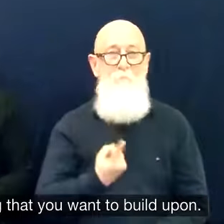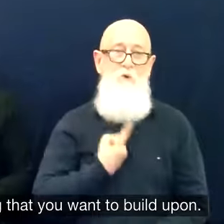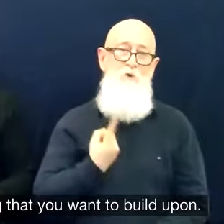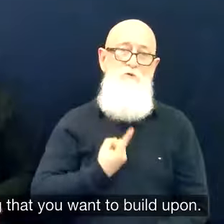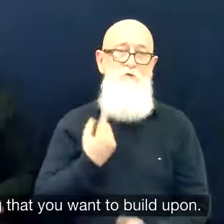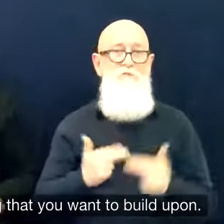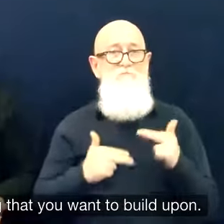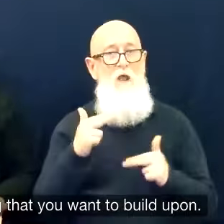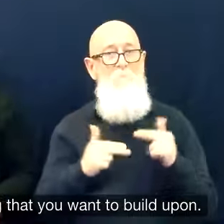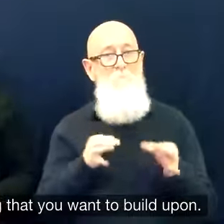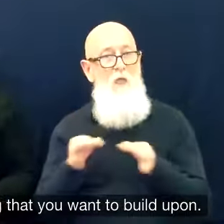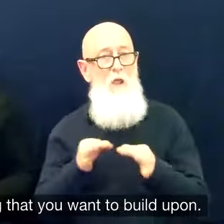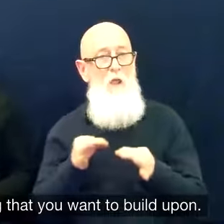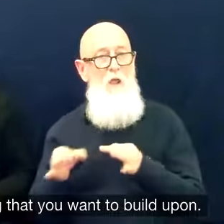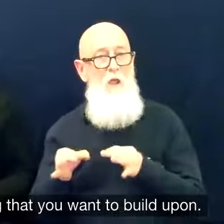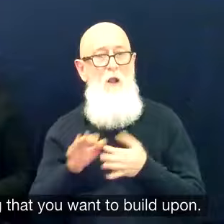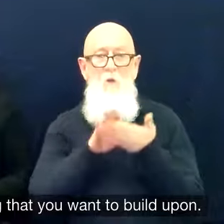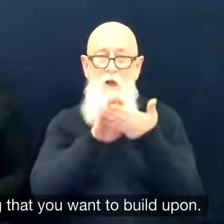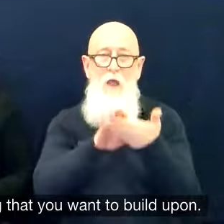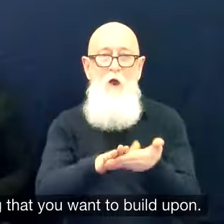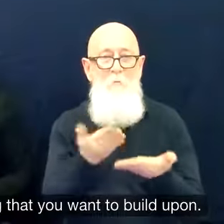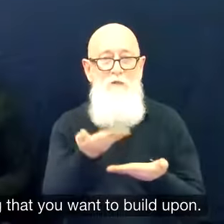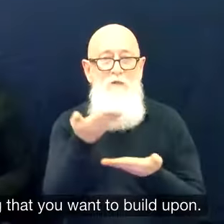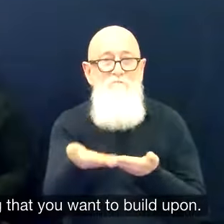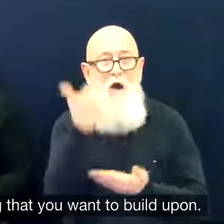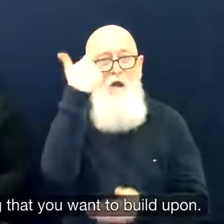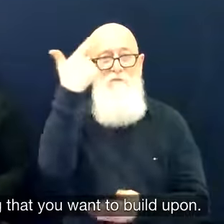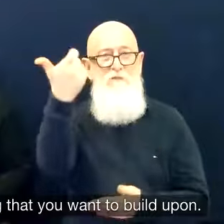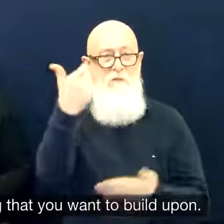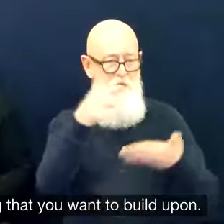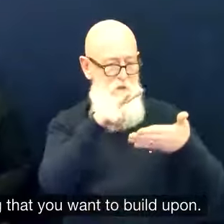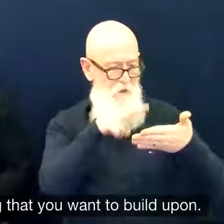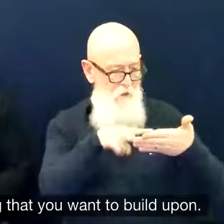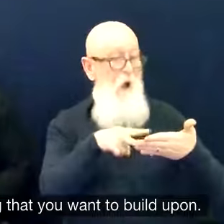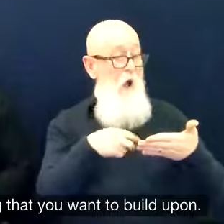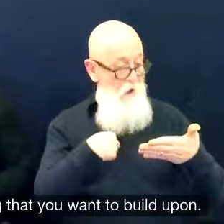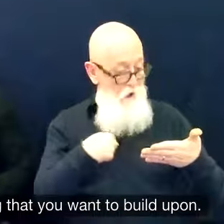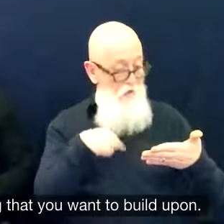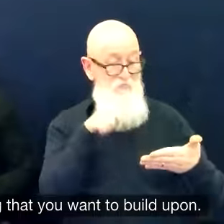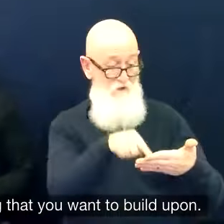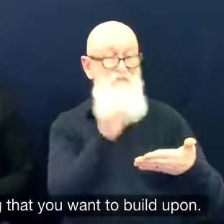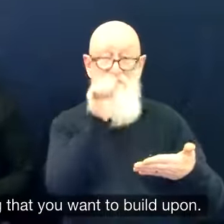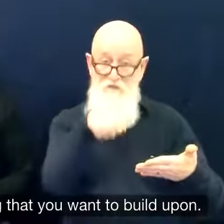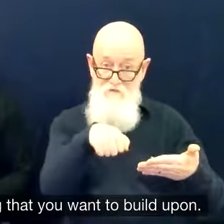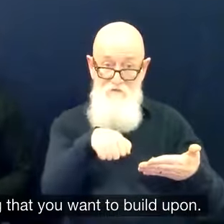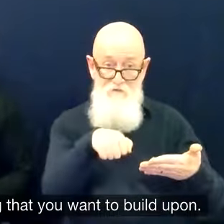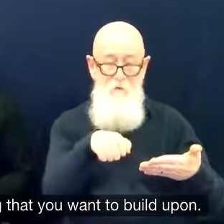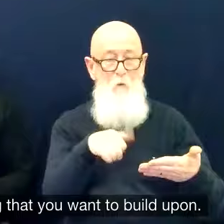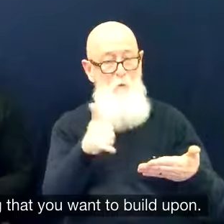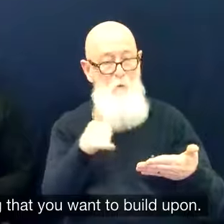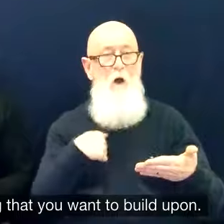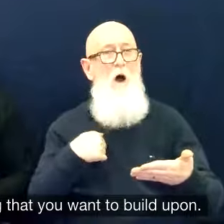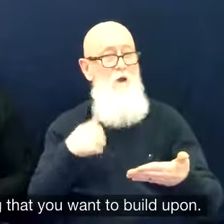outline what's important to you, what you want to achieve, what strengths you already